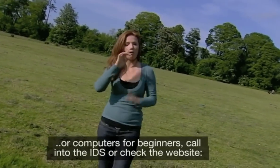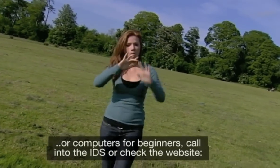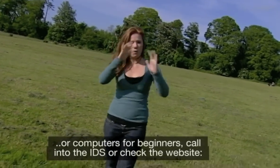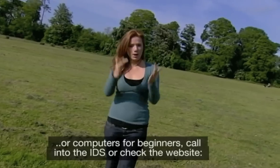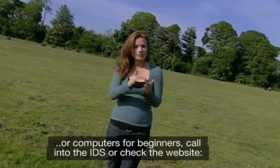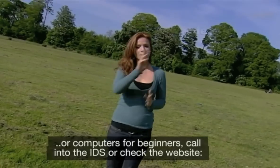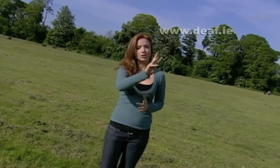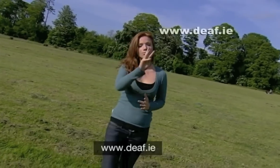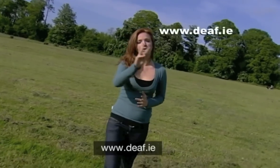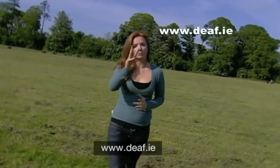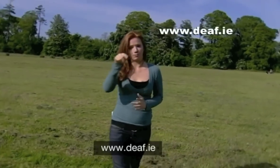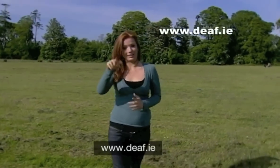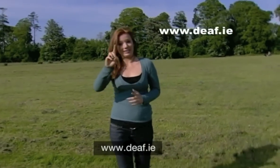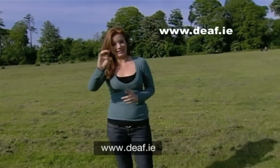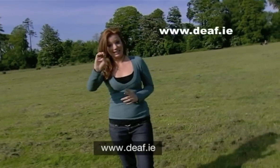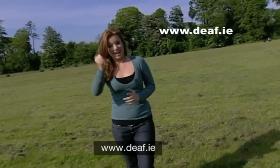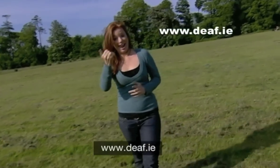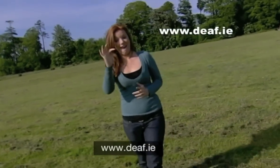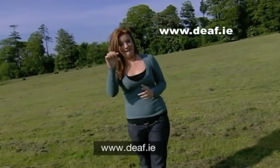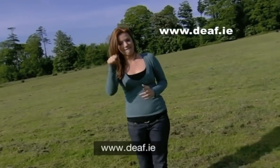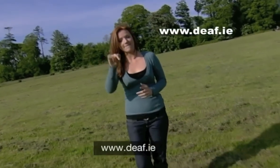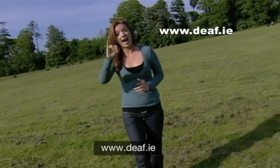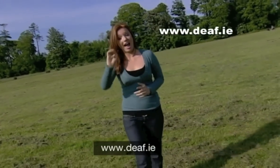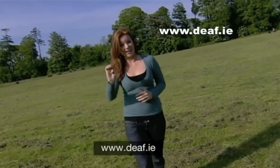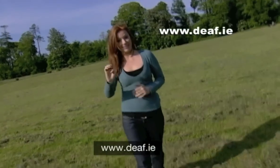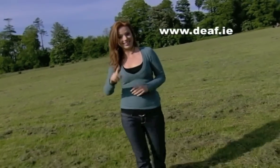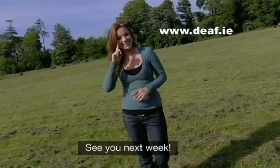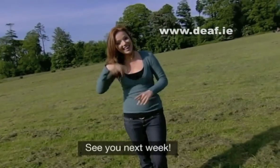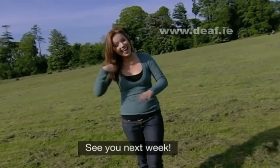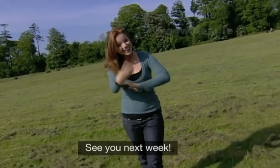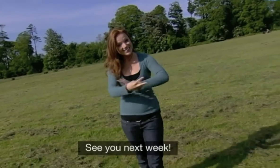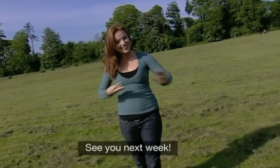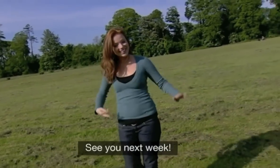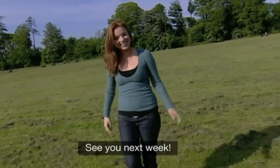website at www.deaf.ie. See you next week.